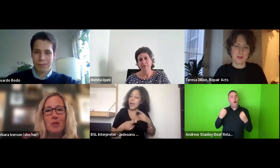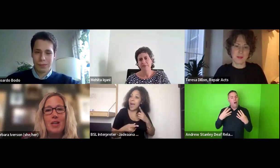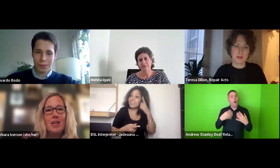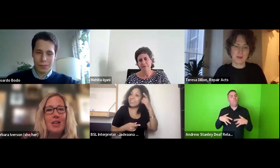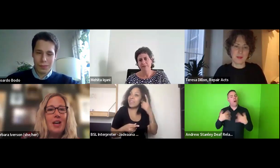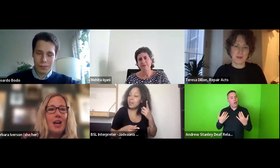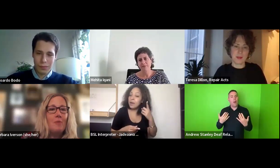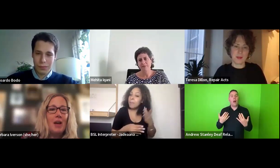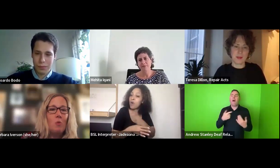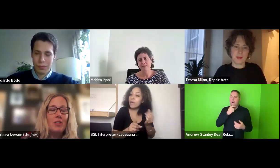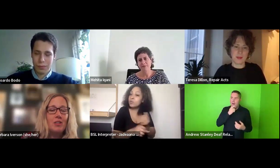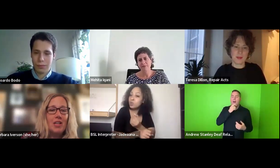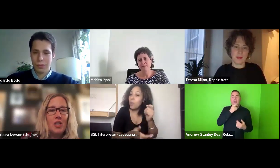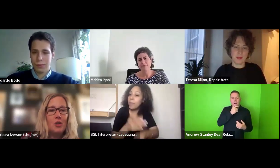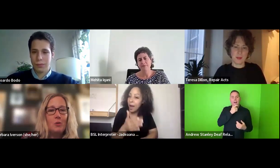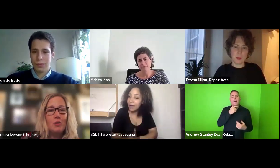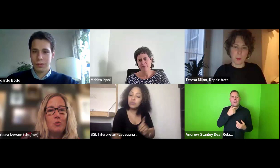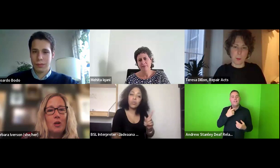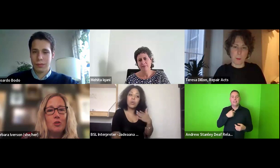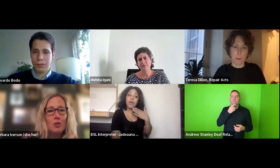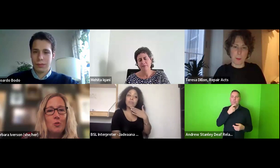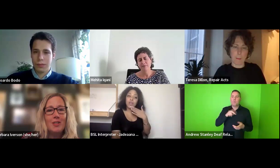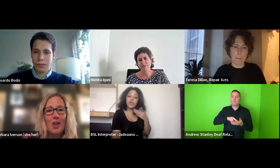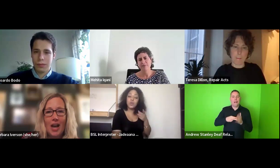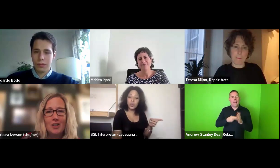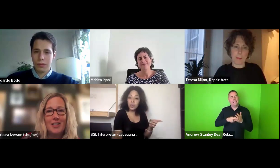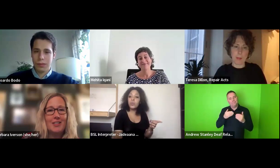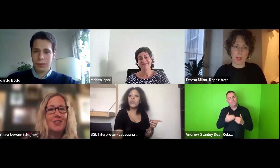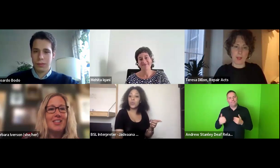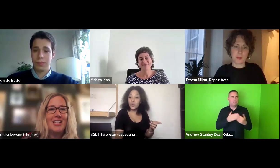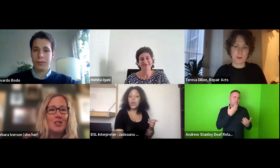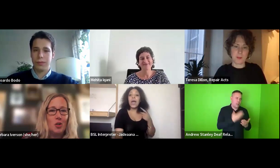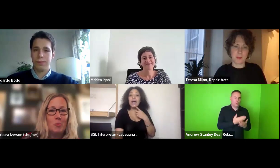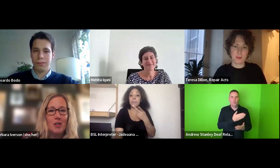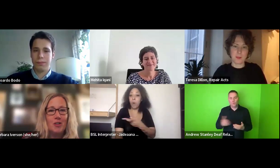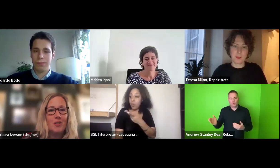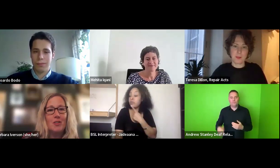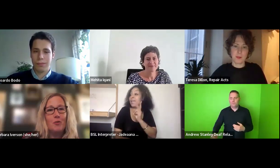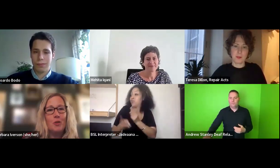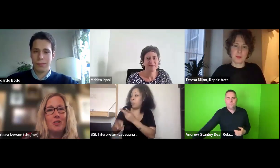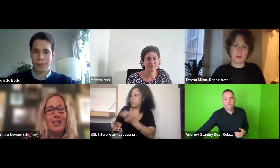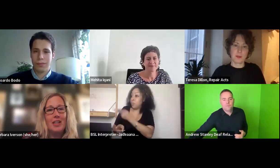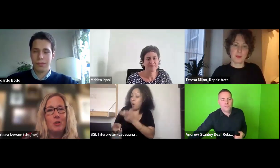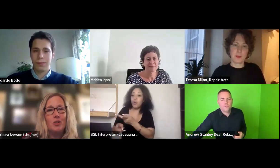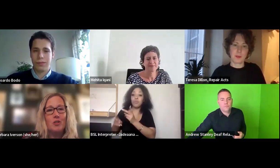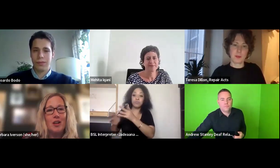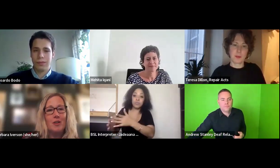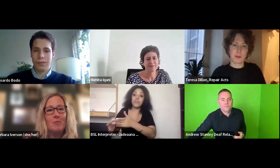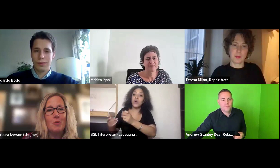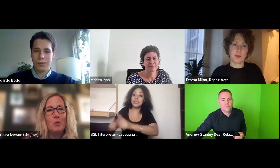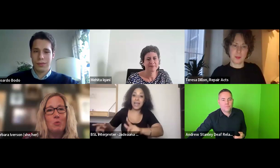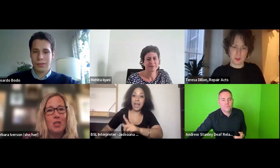of people. I want to say thank you to our 2 tireless interpreters for sign